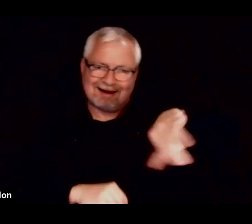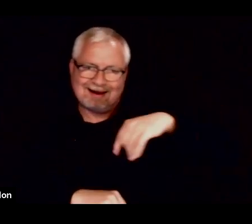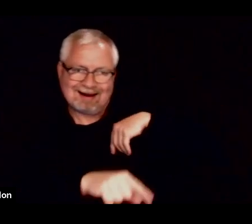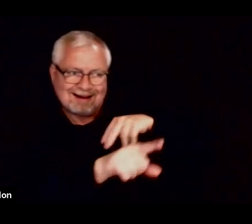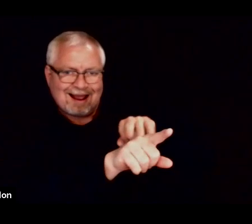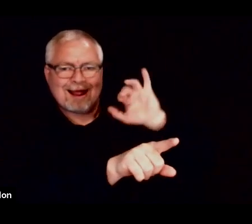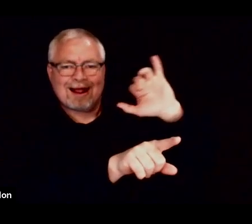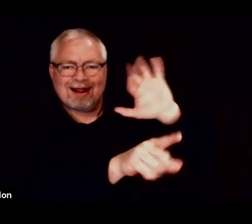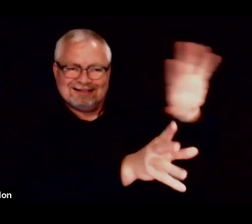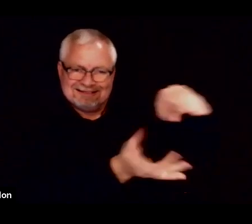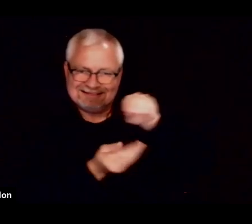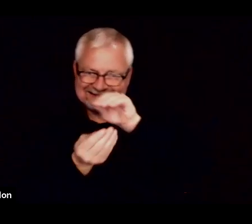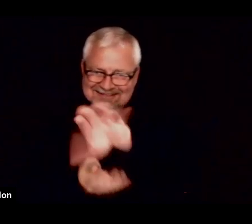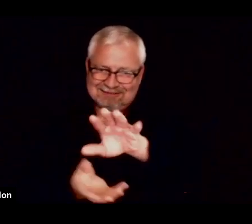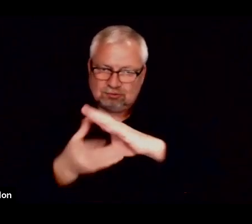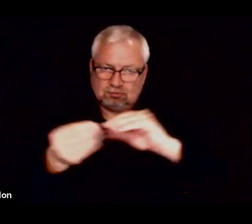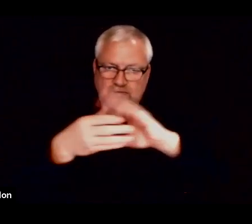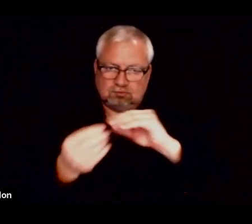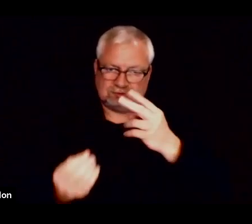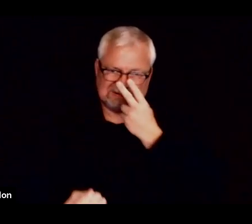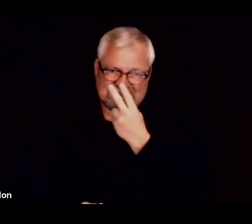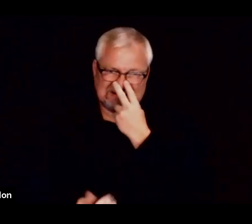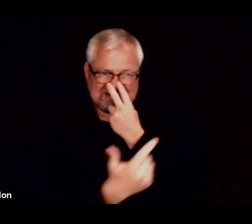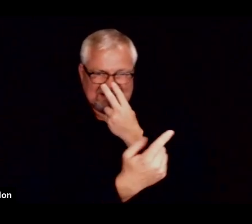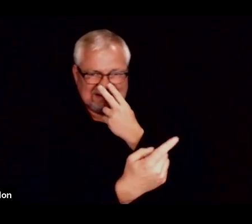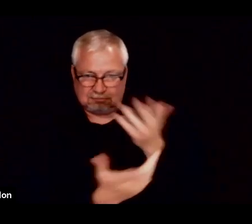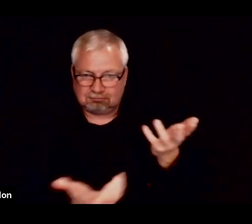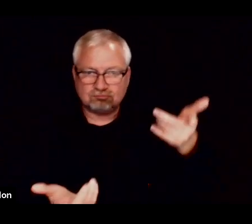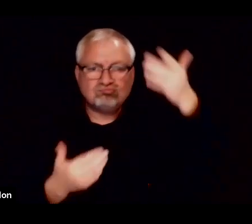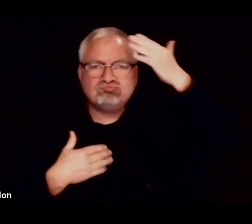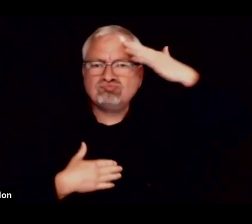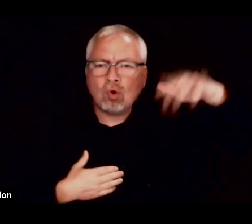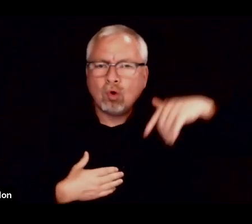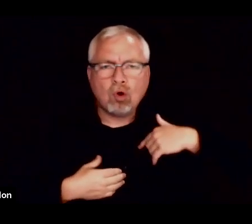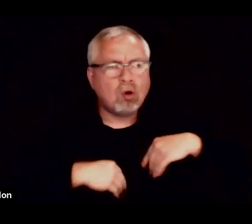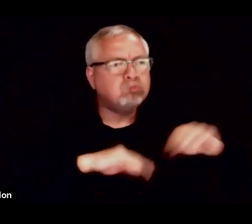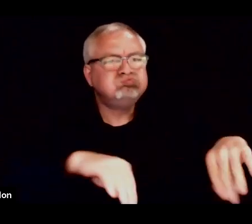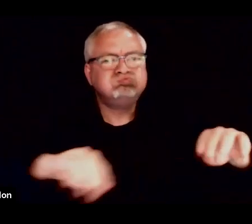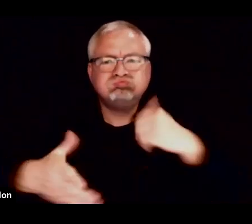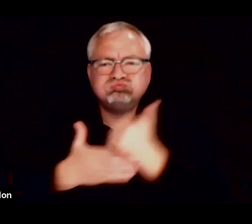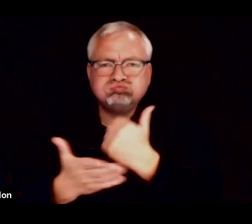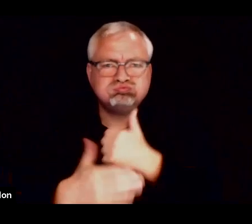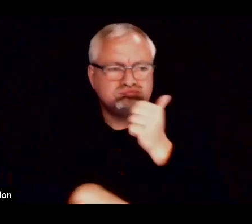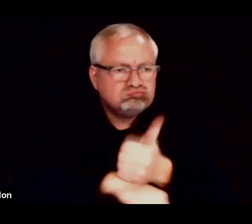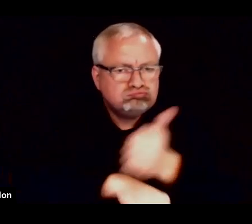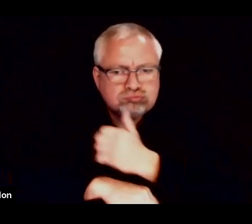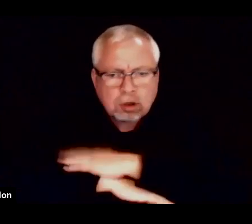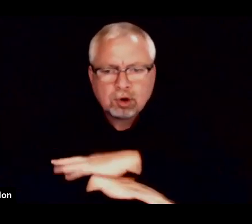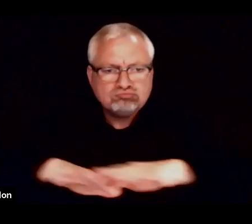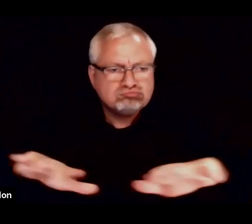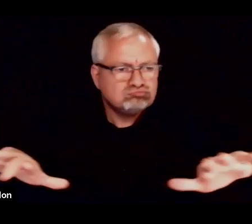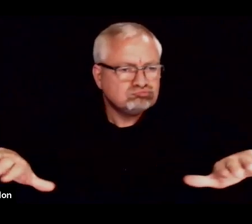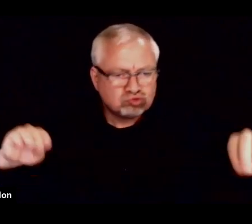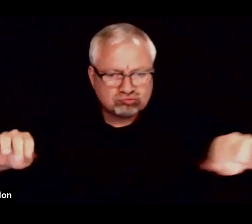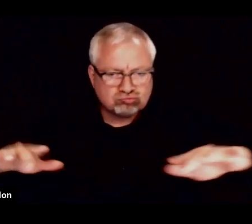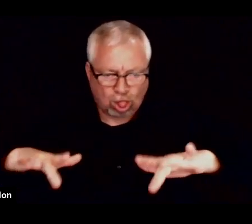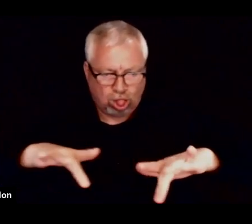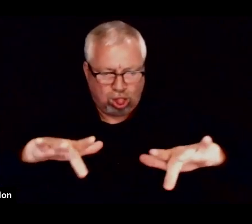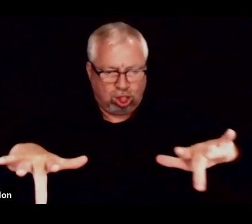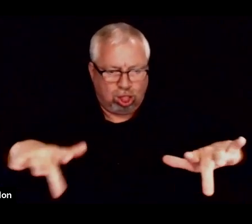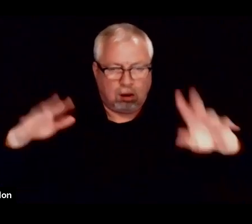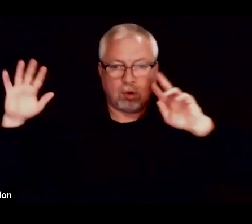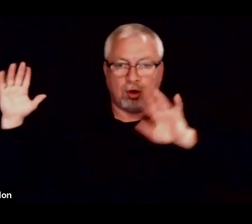this could potentially have an impact on a large number of people. And so we want people to be aware that the guidance related to graduation